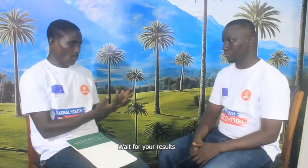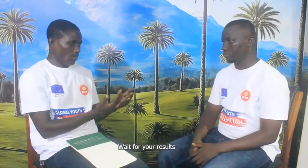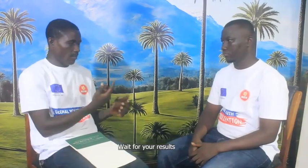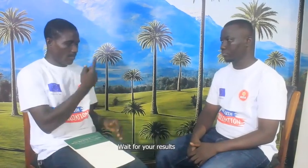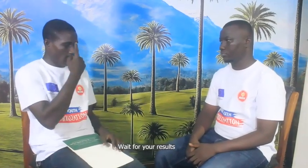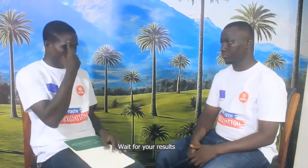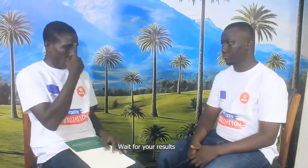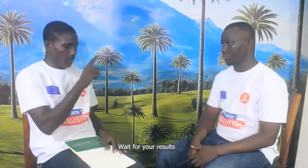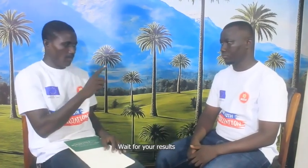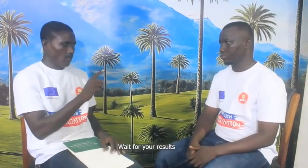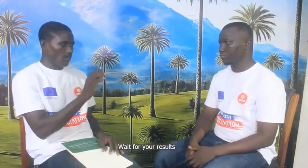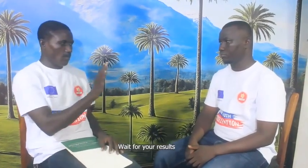Wait for your results.